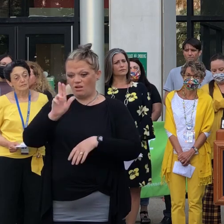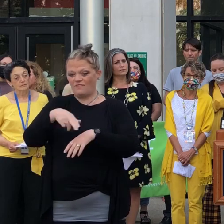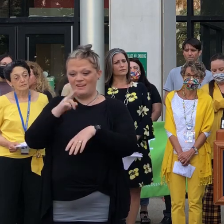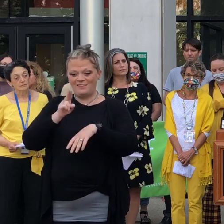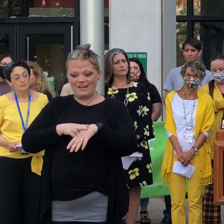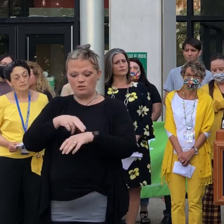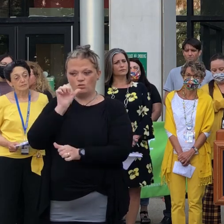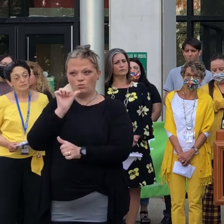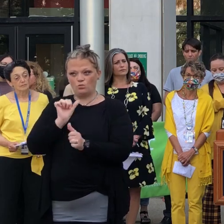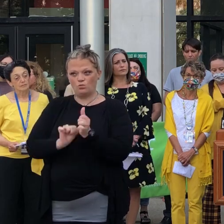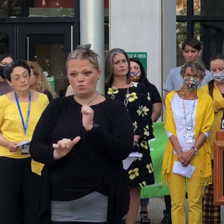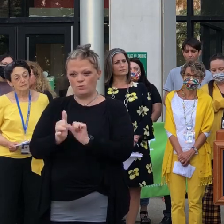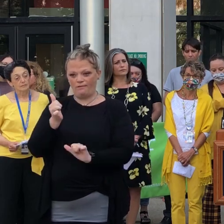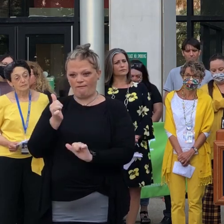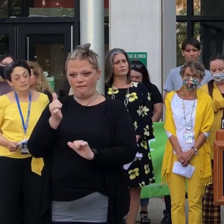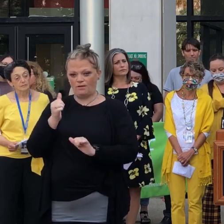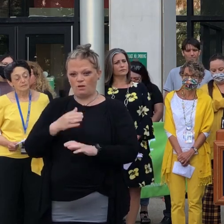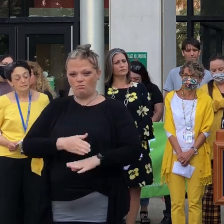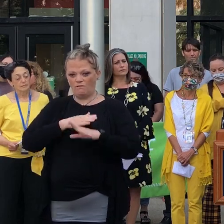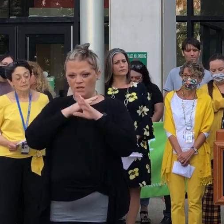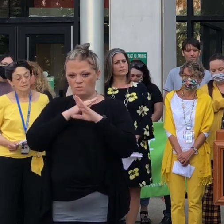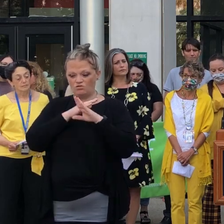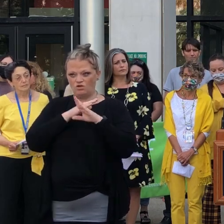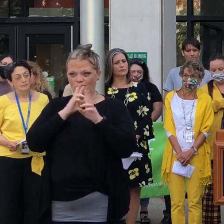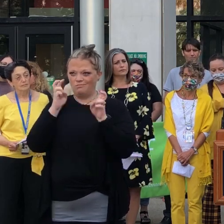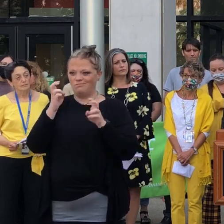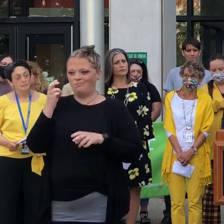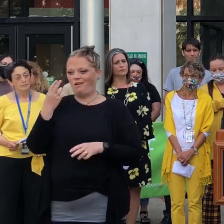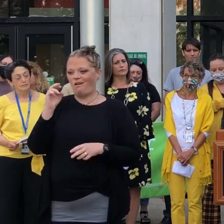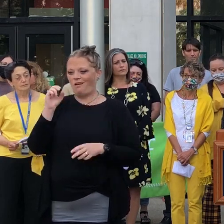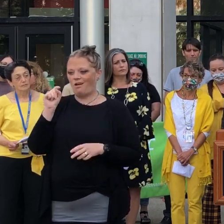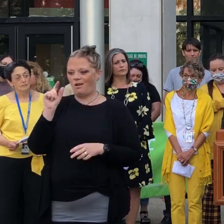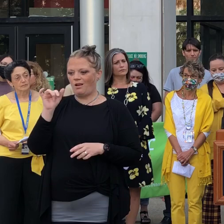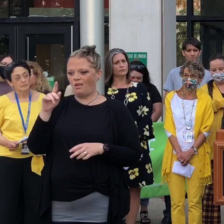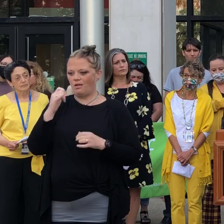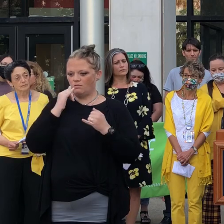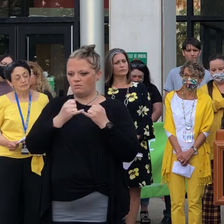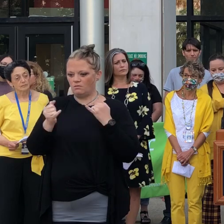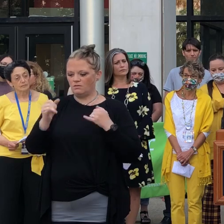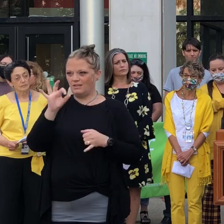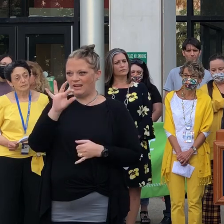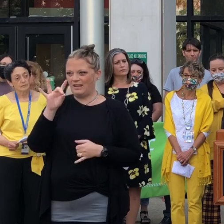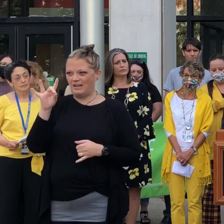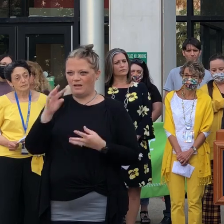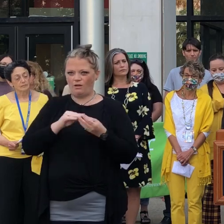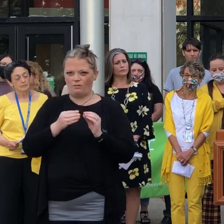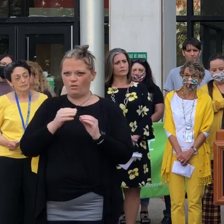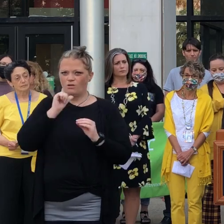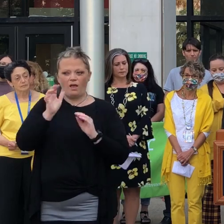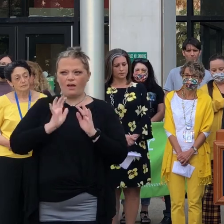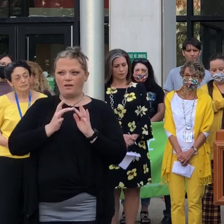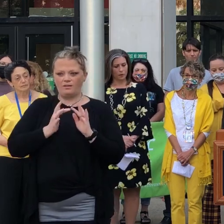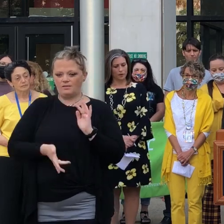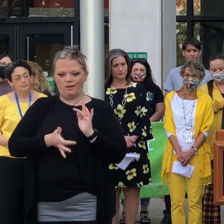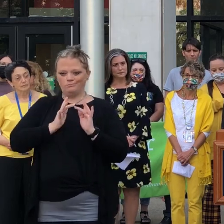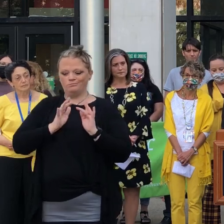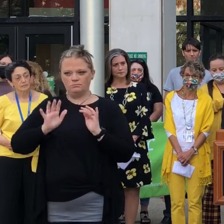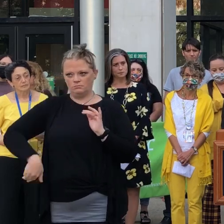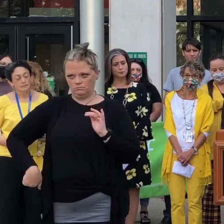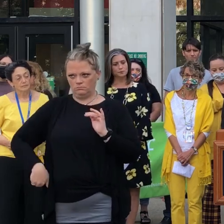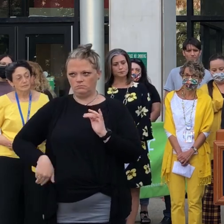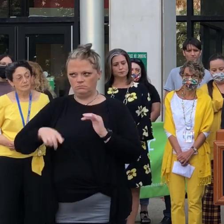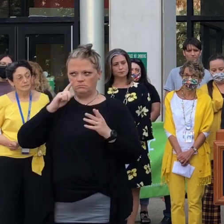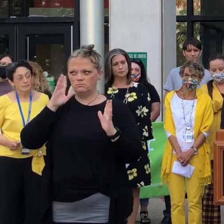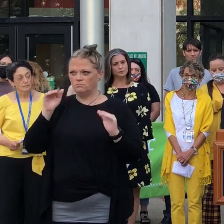National Suicide Prevention Hotline. The 988 number, it's not online yet. We expect that to